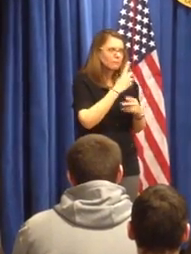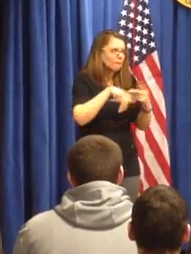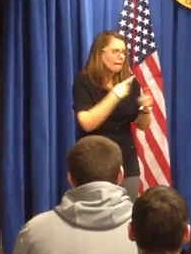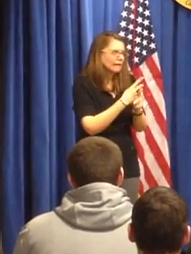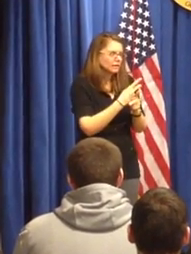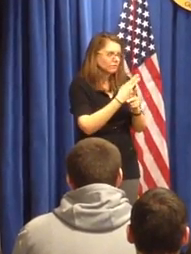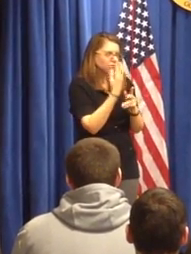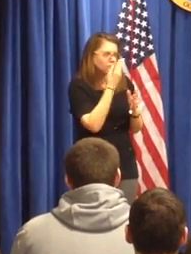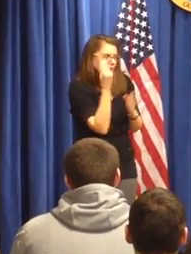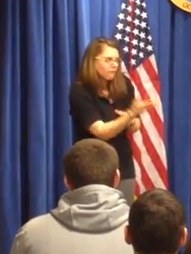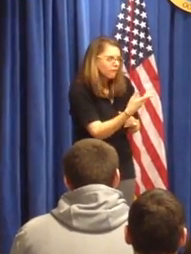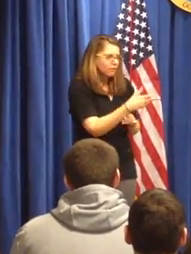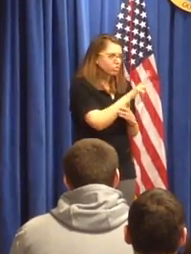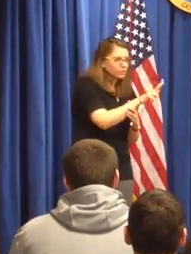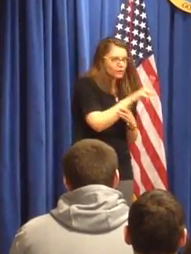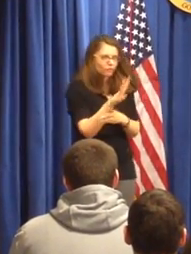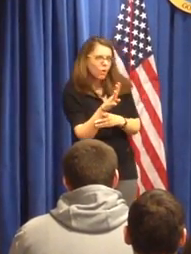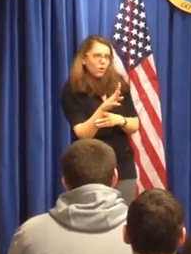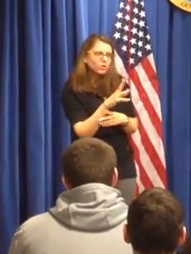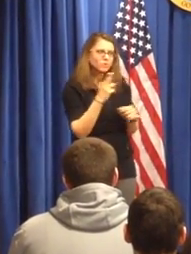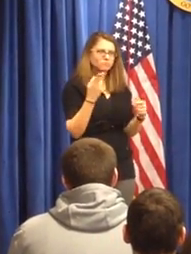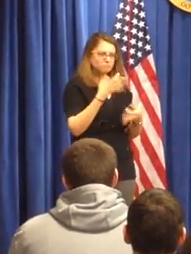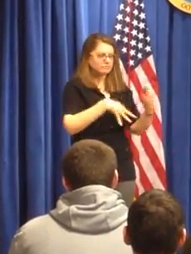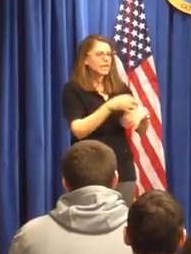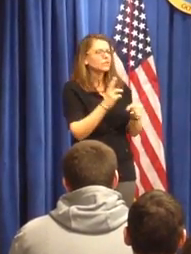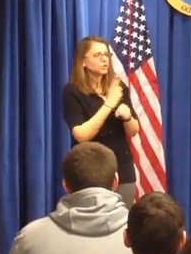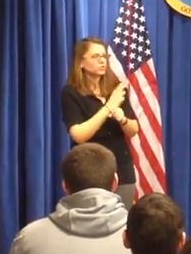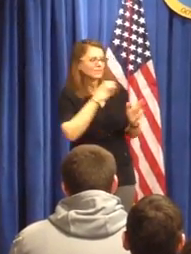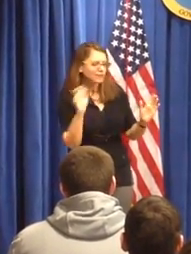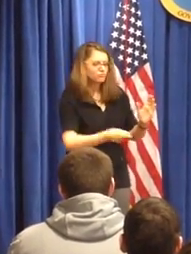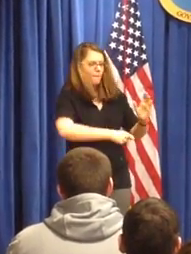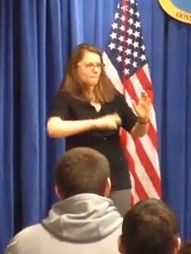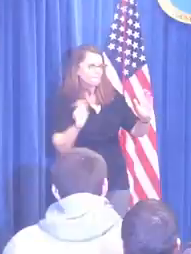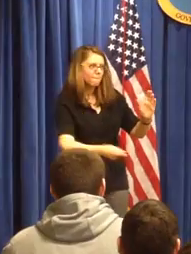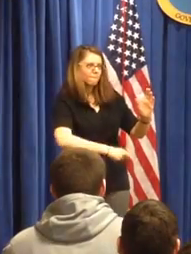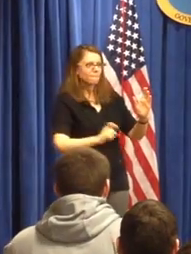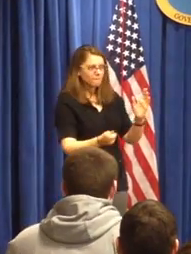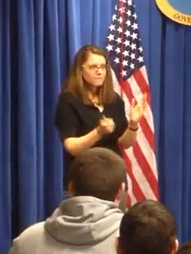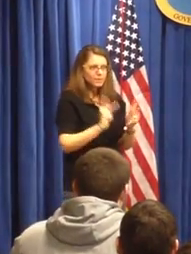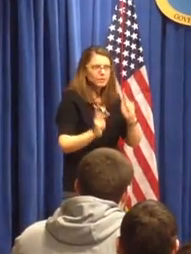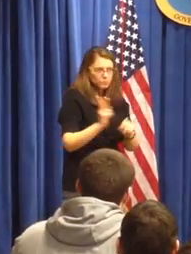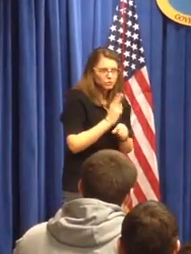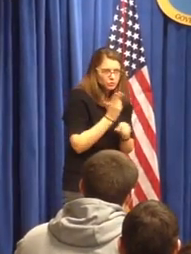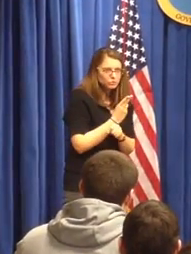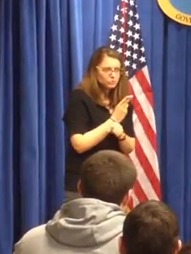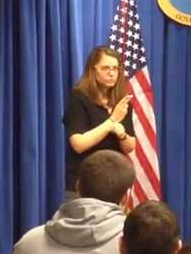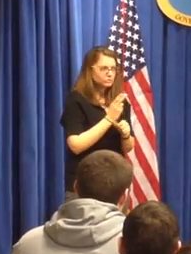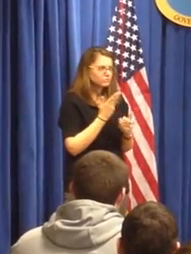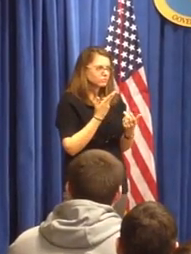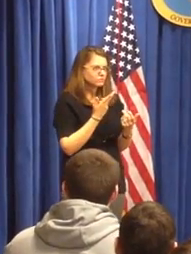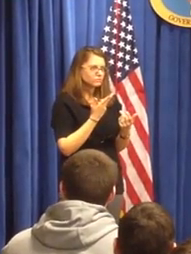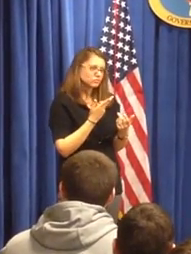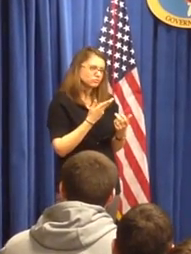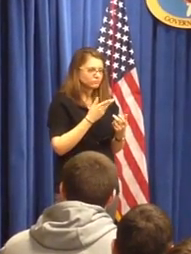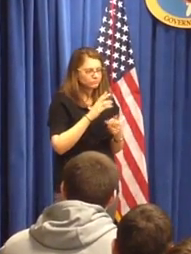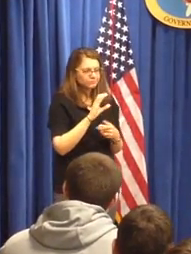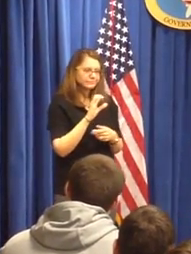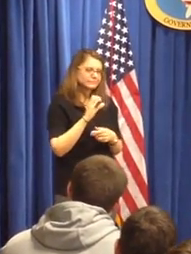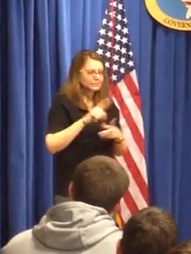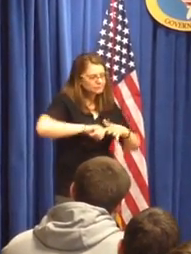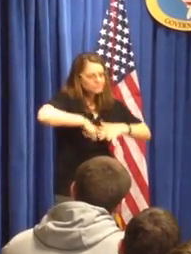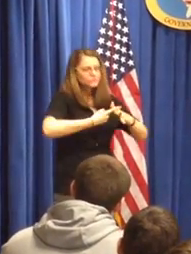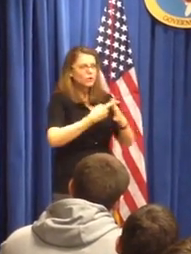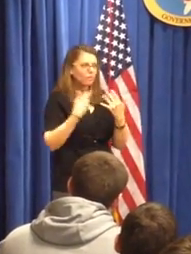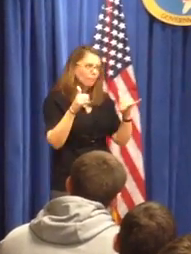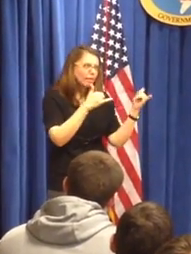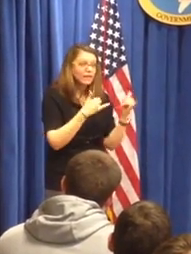it was on three or four, and it would be the drum beats that people would use as a way of snapping the ball. And